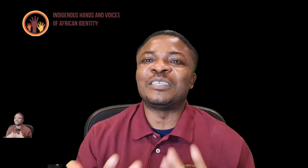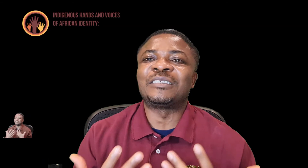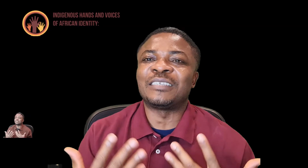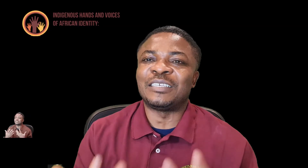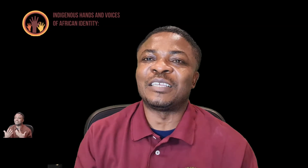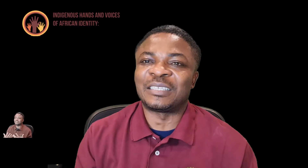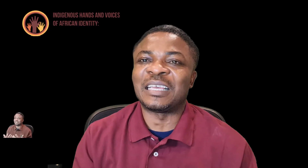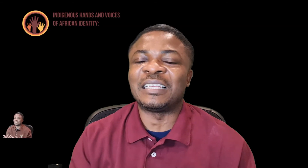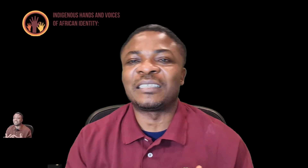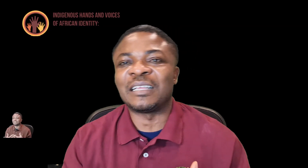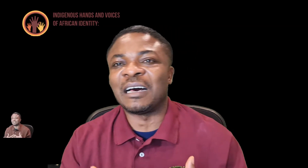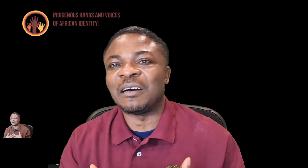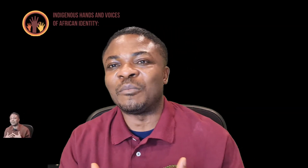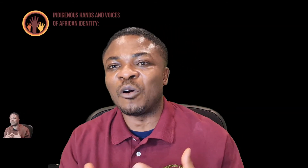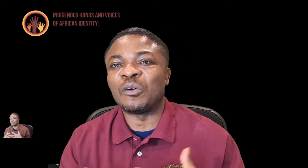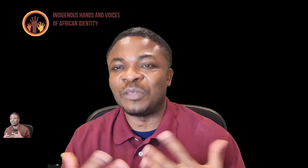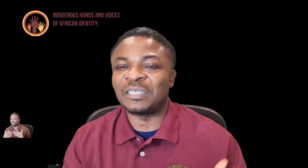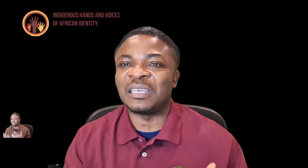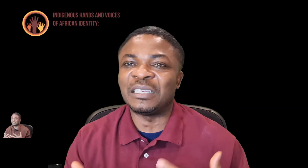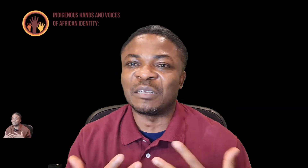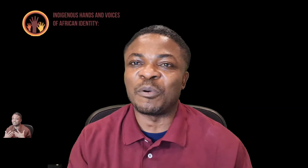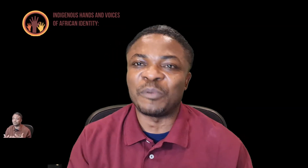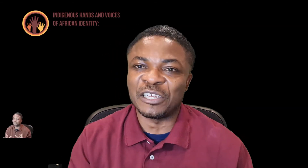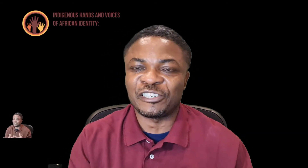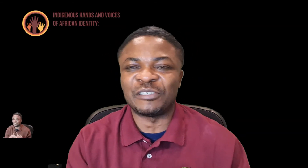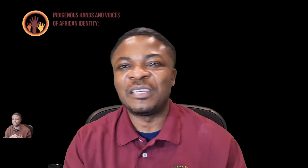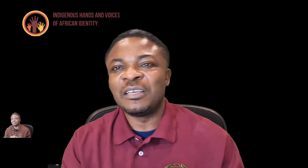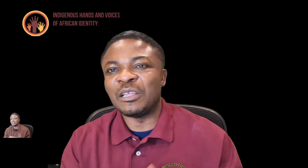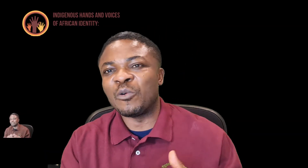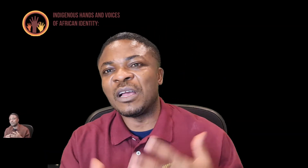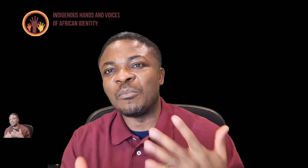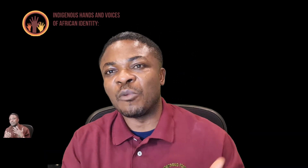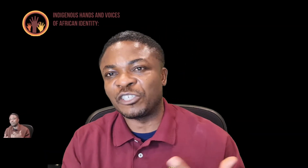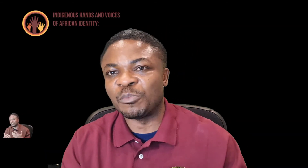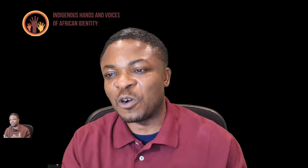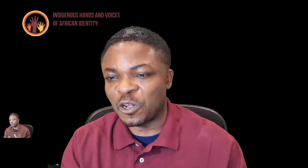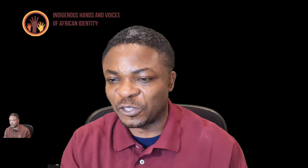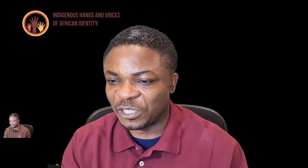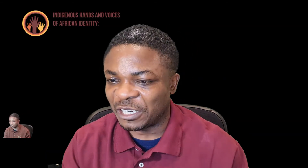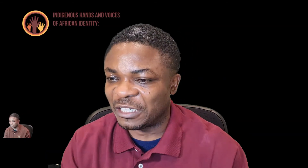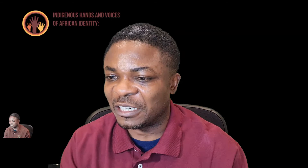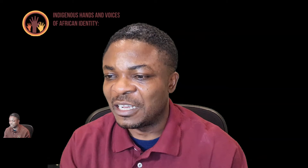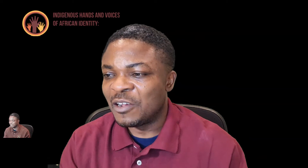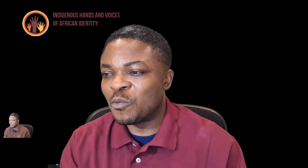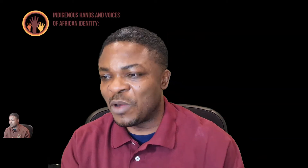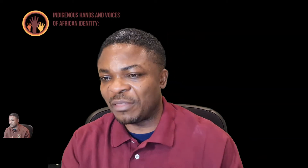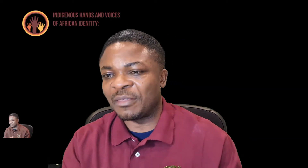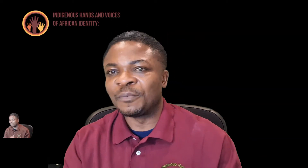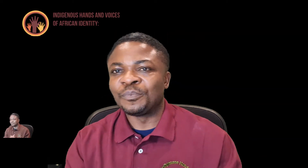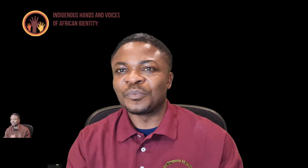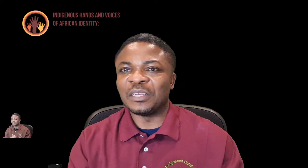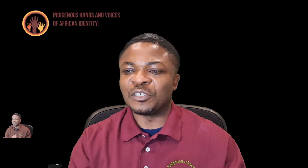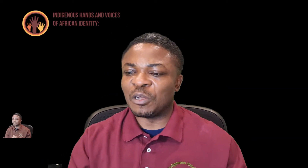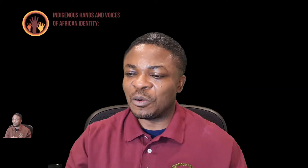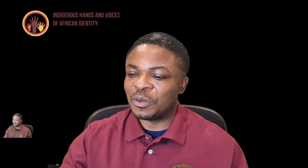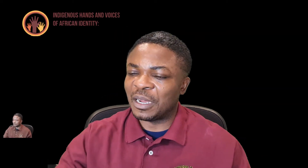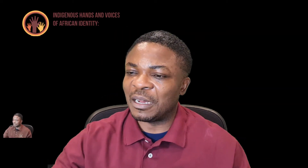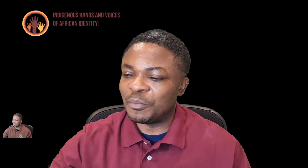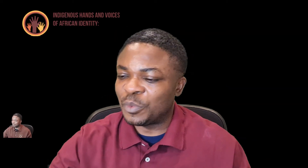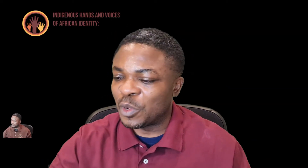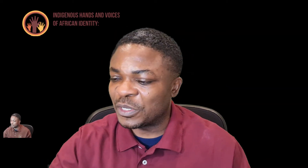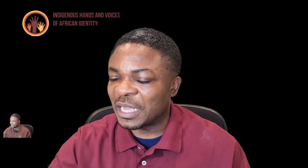generally this is the set or this is the population that we are much more concerned with. And